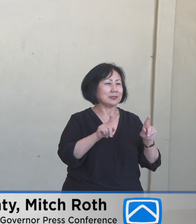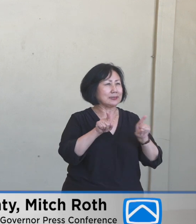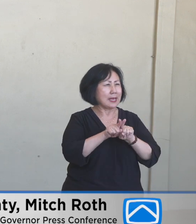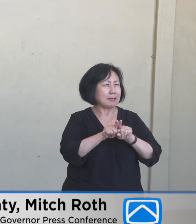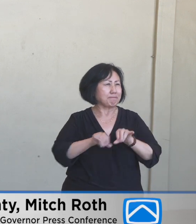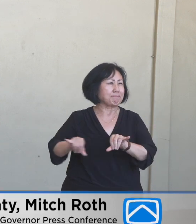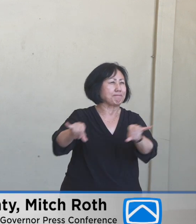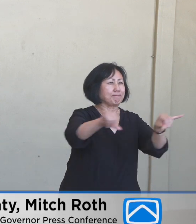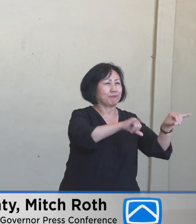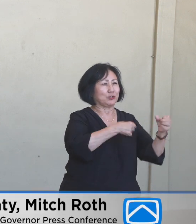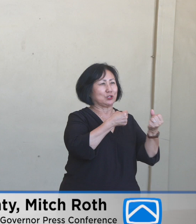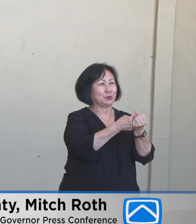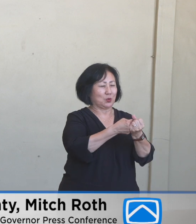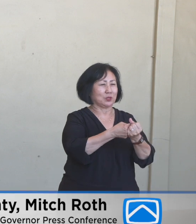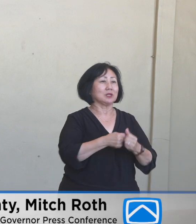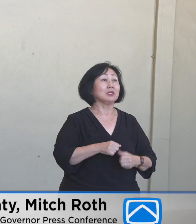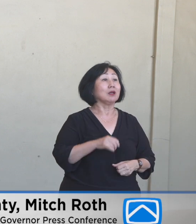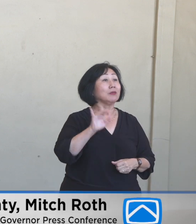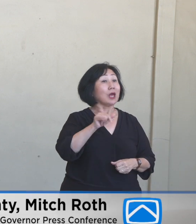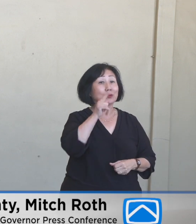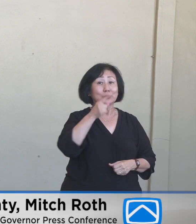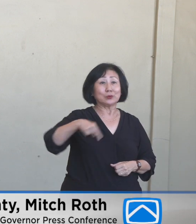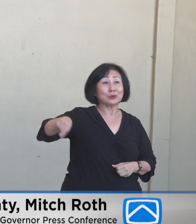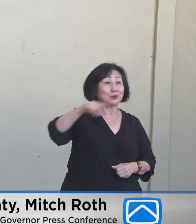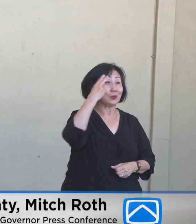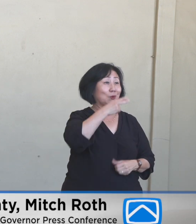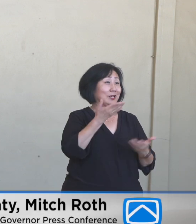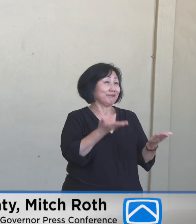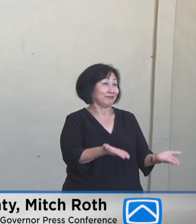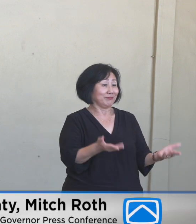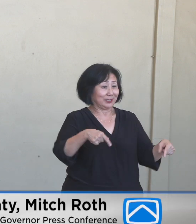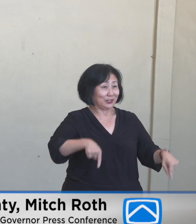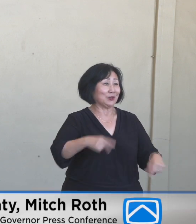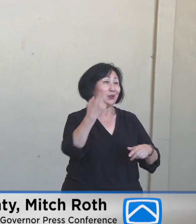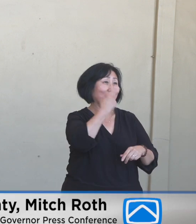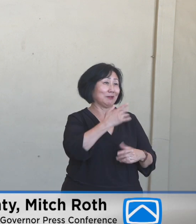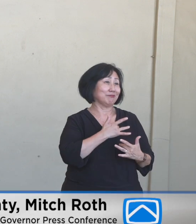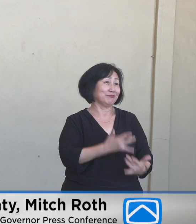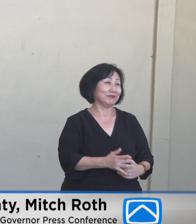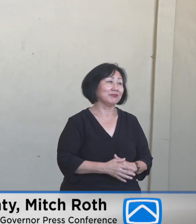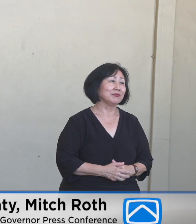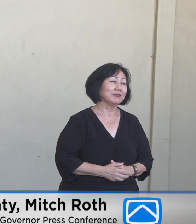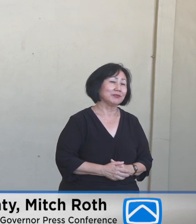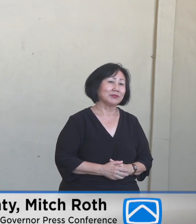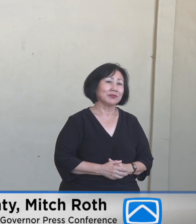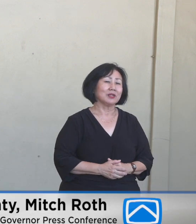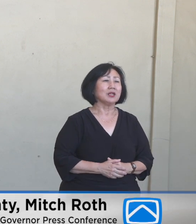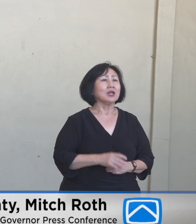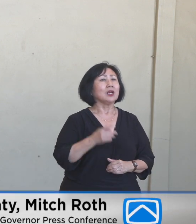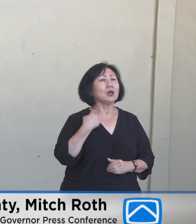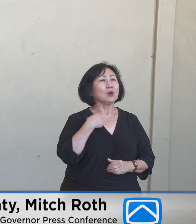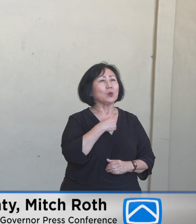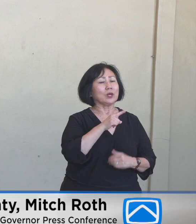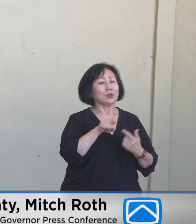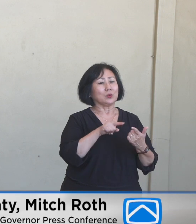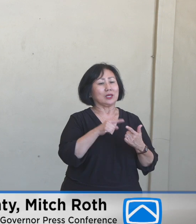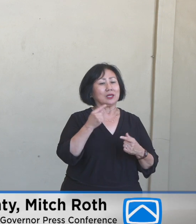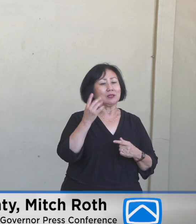same page and support, because that's who we are in Hawaii. Going out